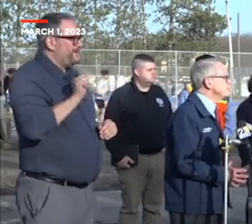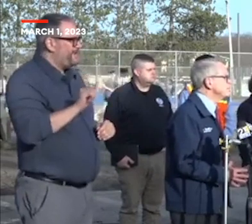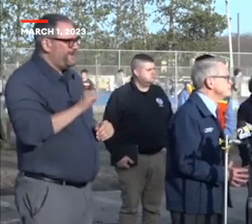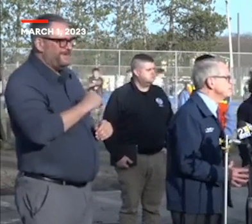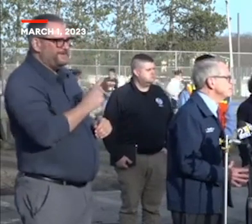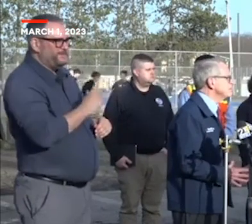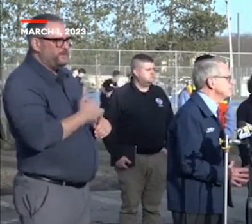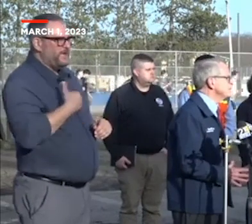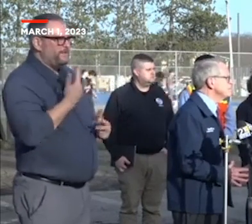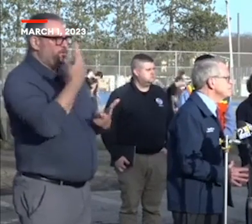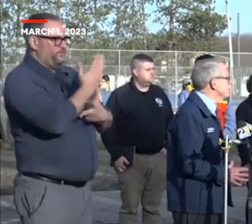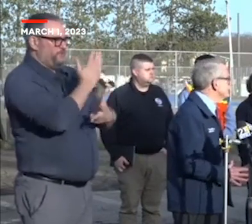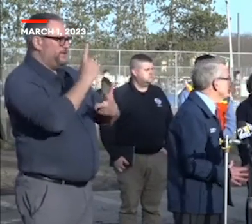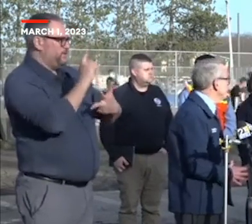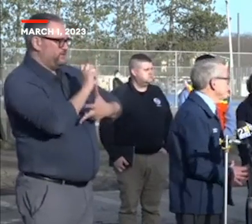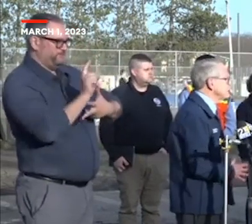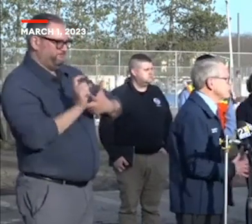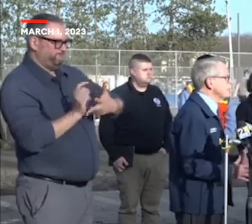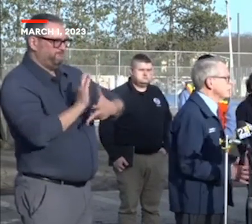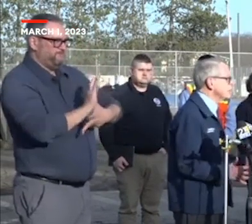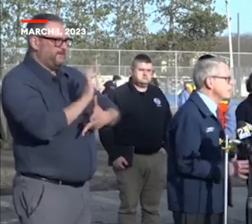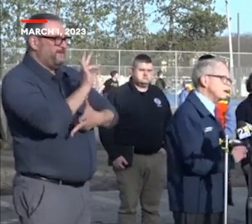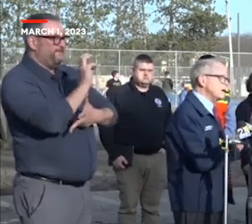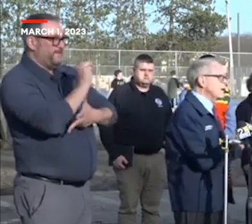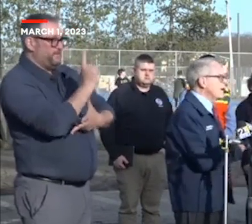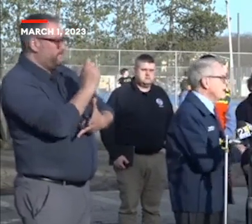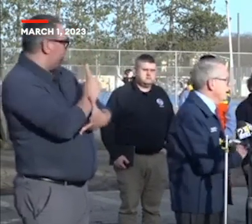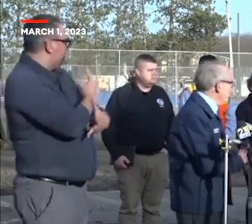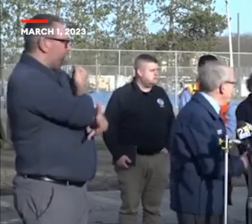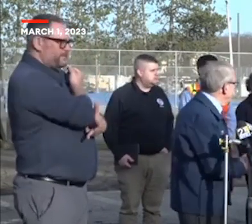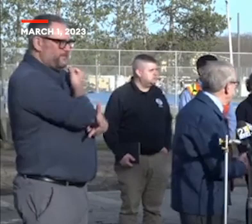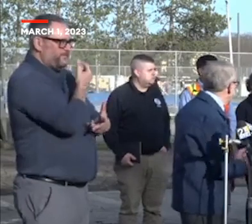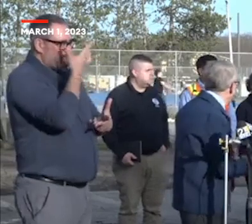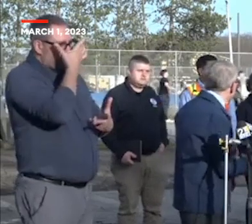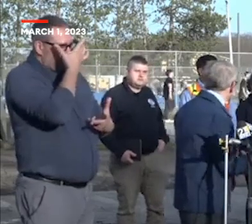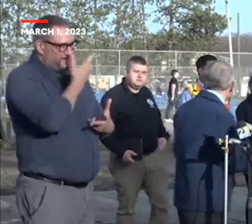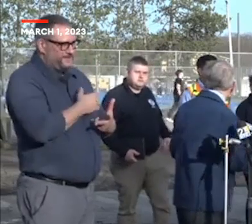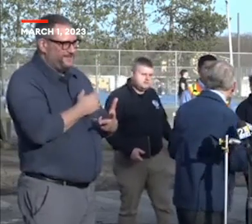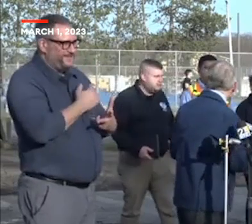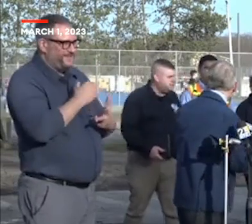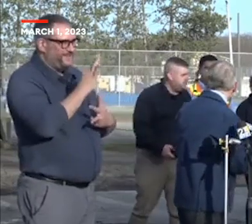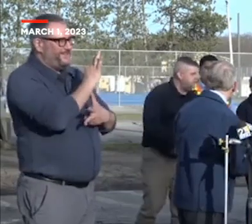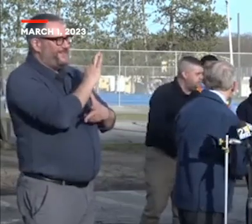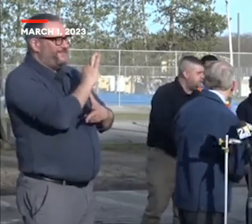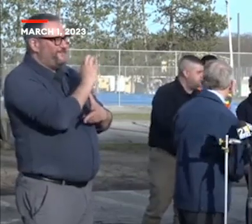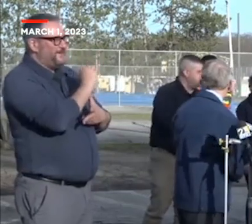Motley Rice. Number one, FEMA, what's your position? Excuse me, FEMA, what's your position on? These are for